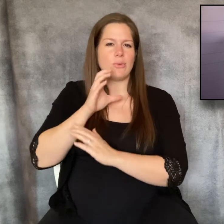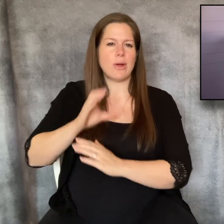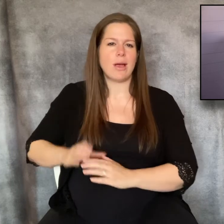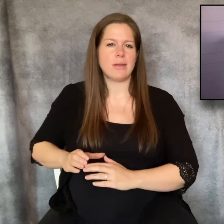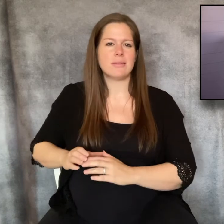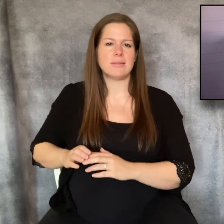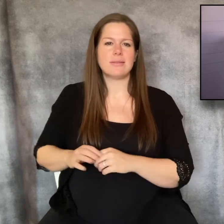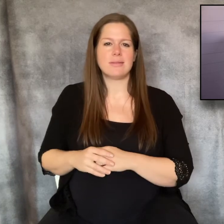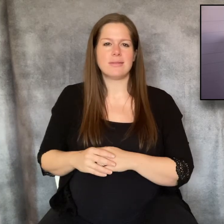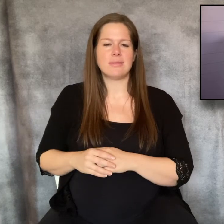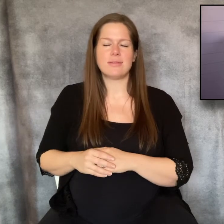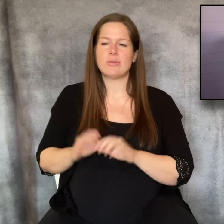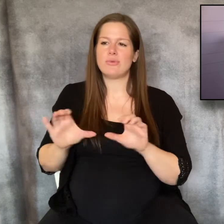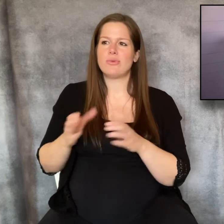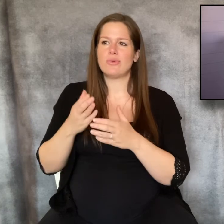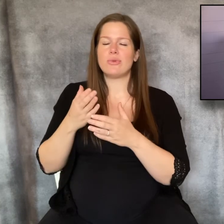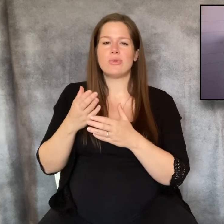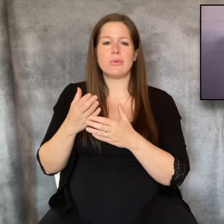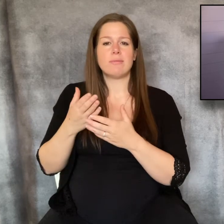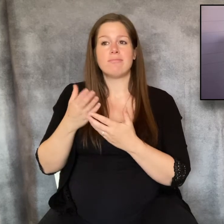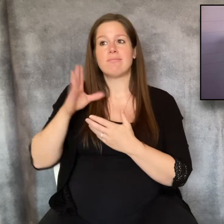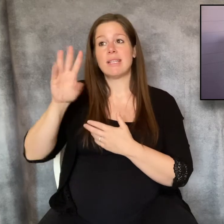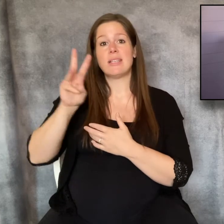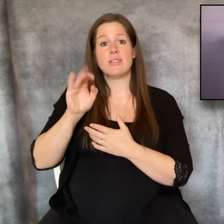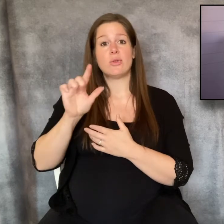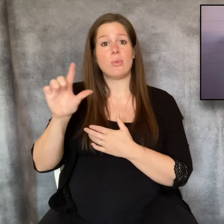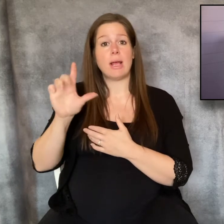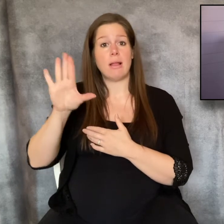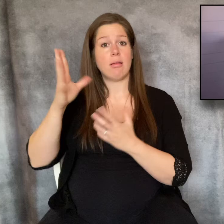his will. And that's what it means to follow Christ, right?